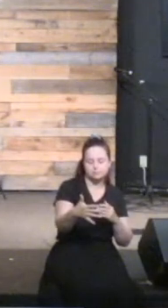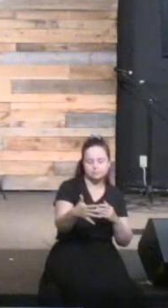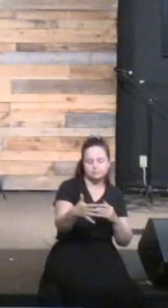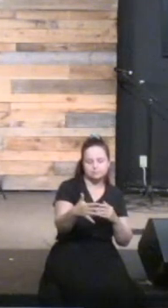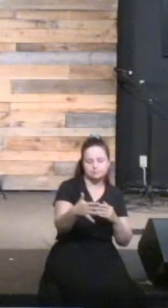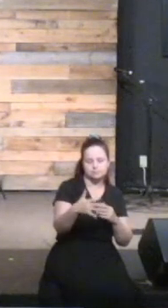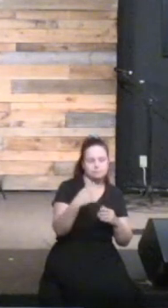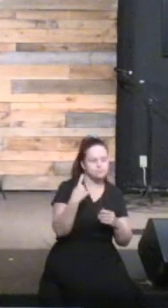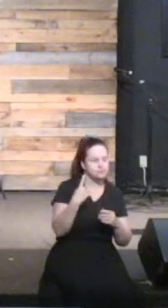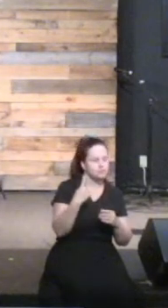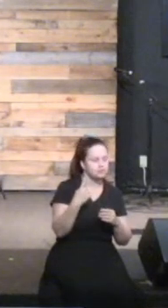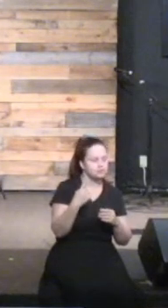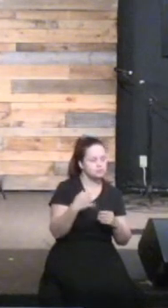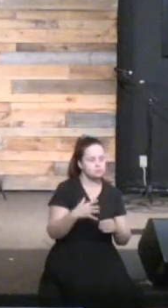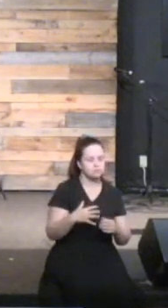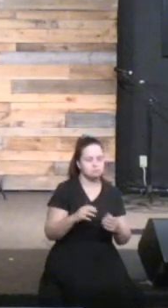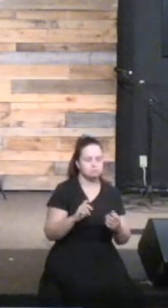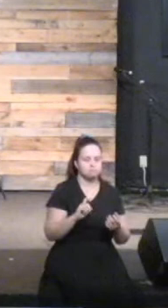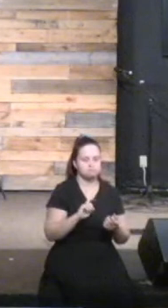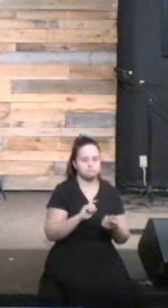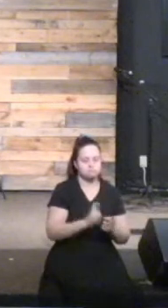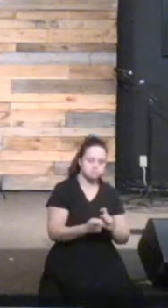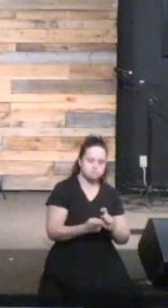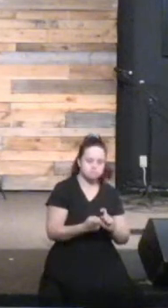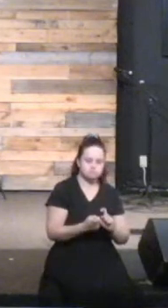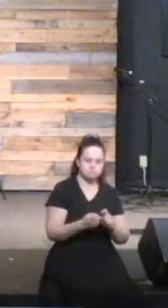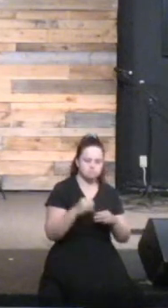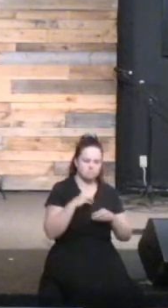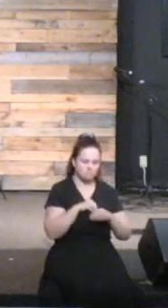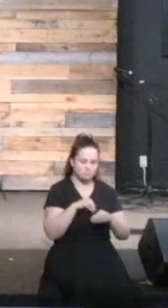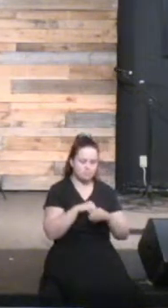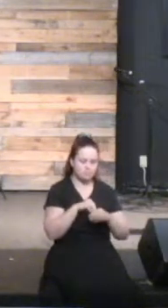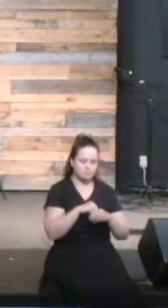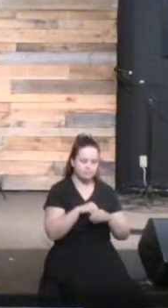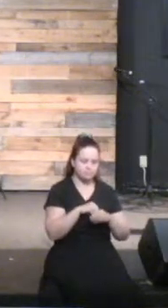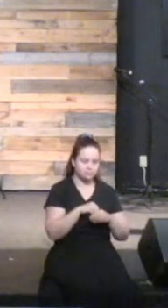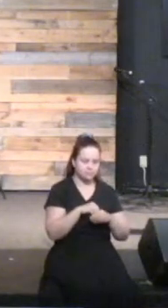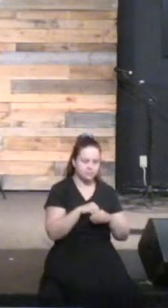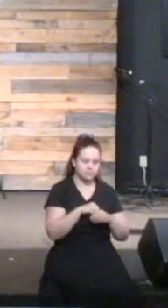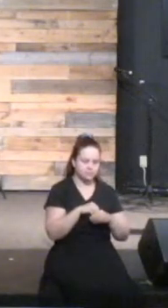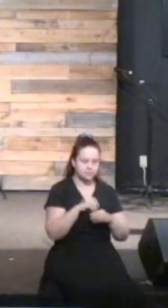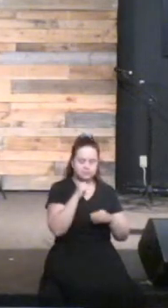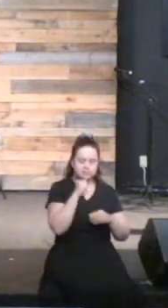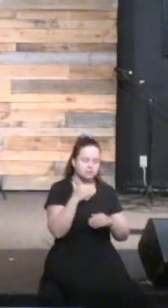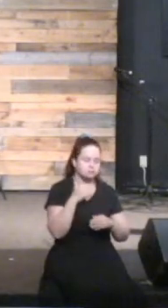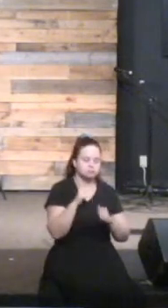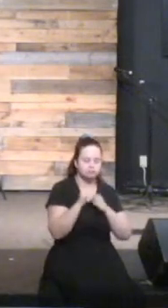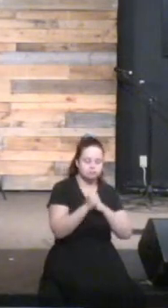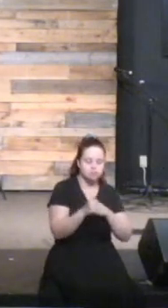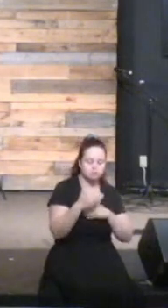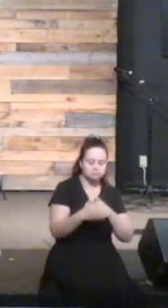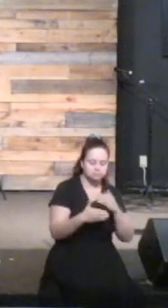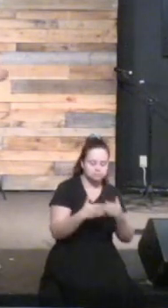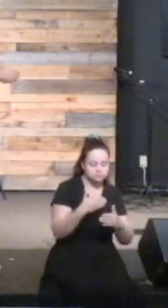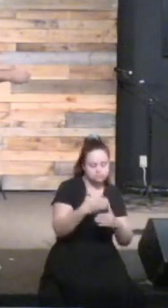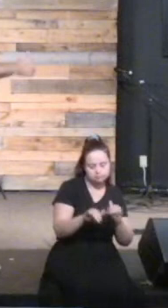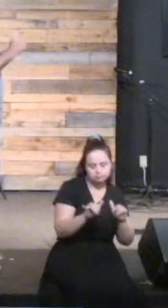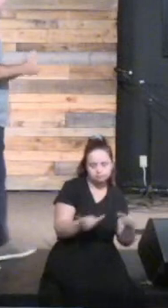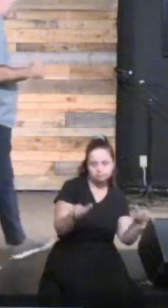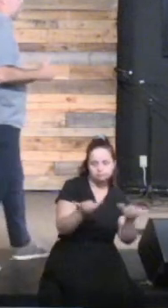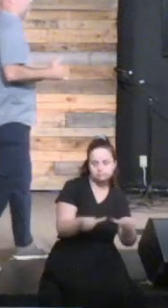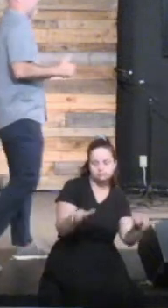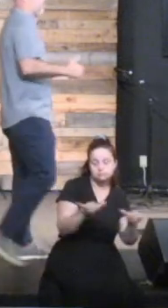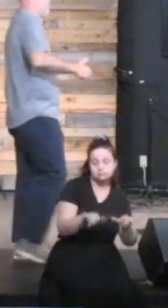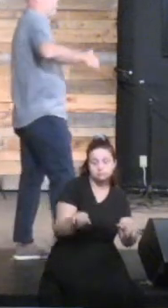something shifted in Enoch because instead of following the same pattern the scripture says